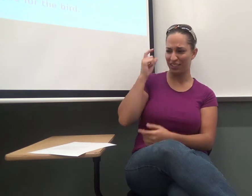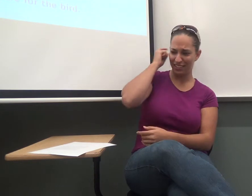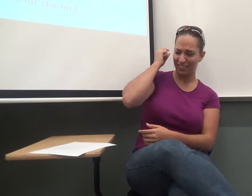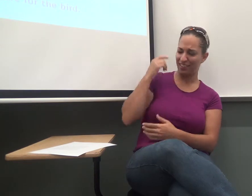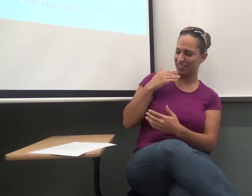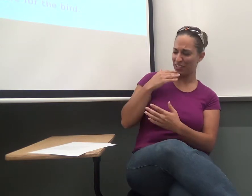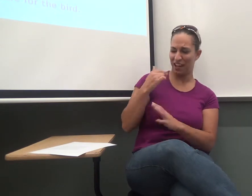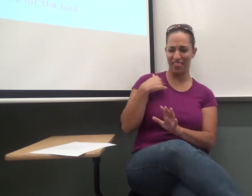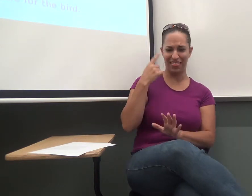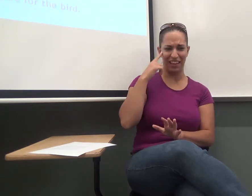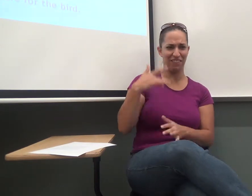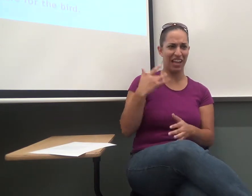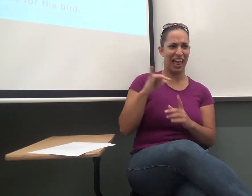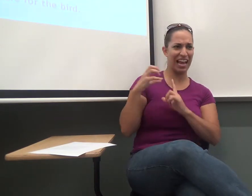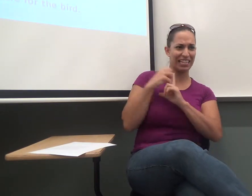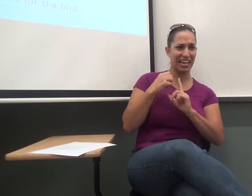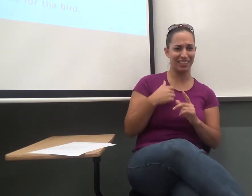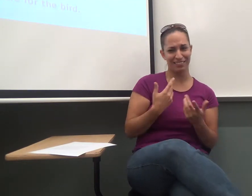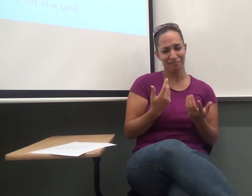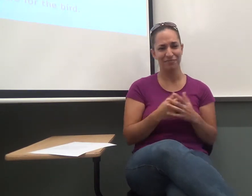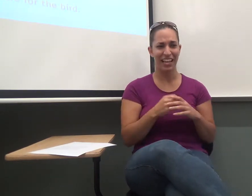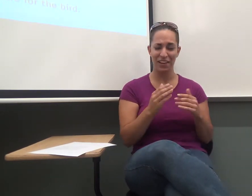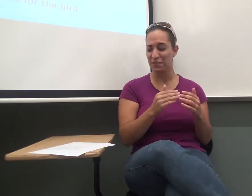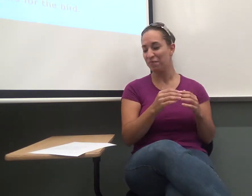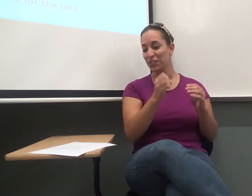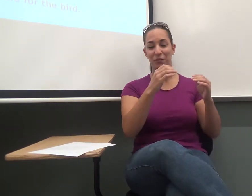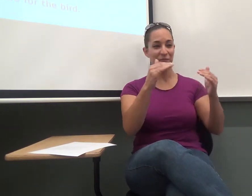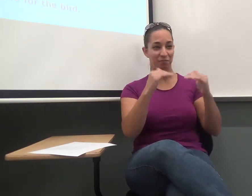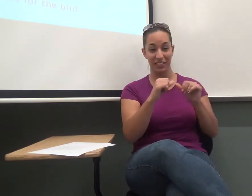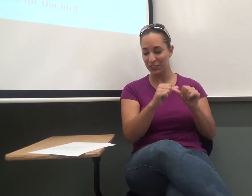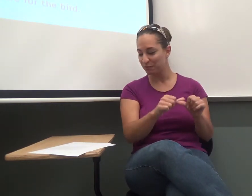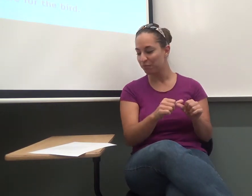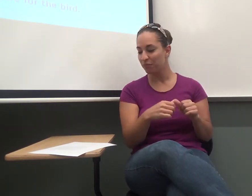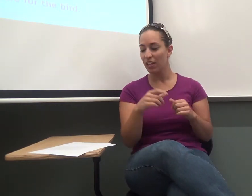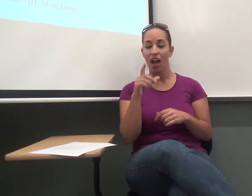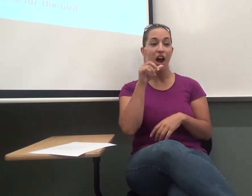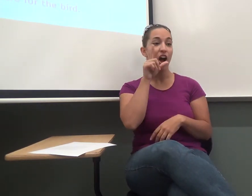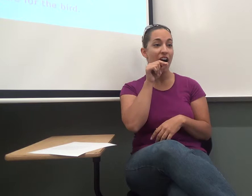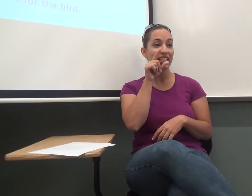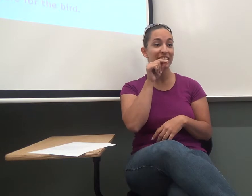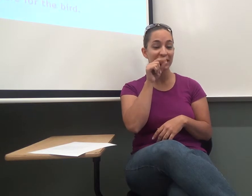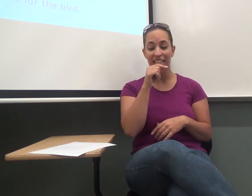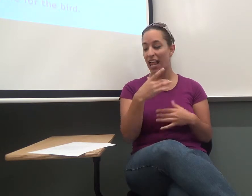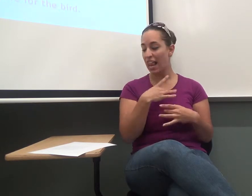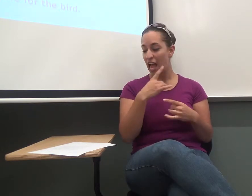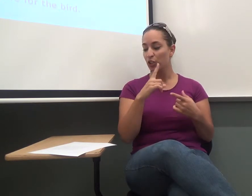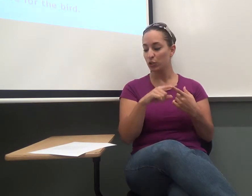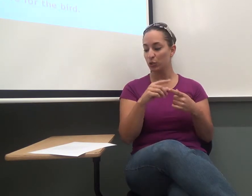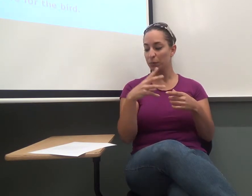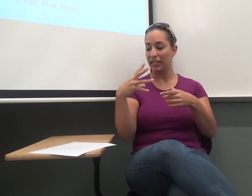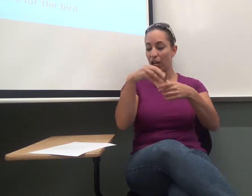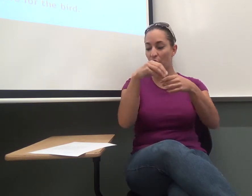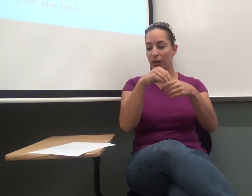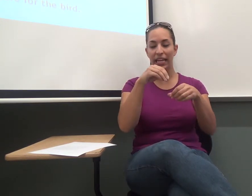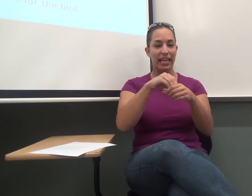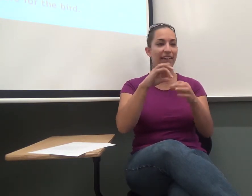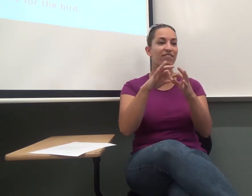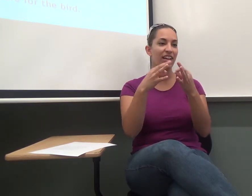Cockatiels like to be included in all family gatherings. The most loving and affectionate cockatiels